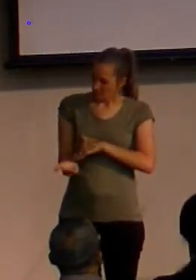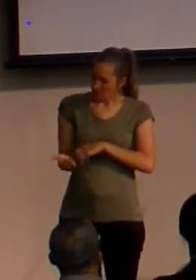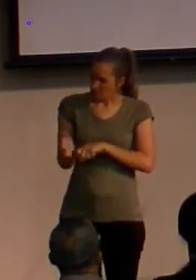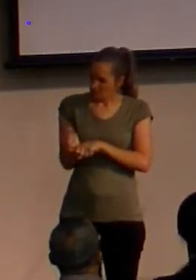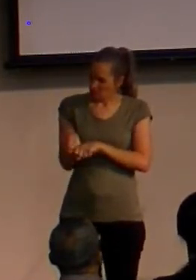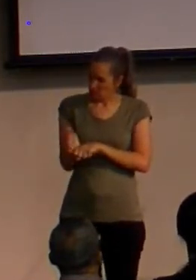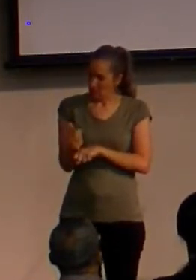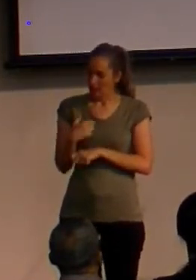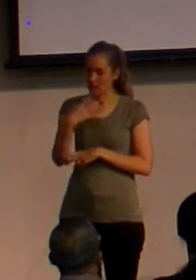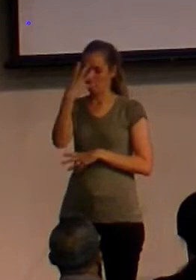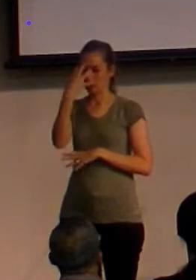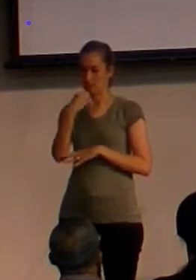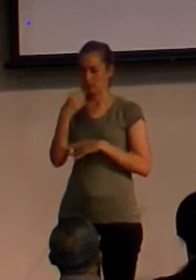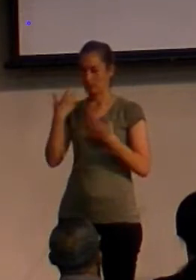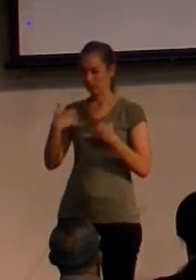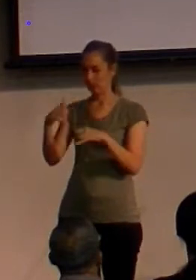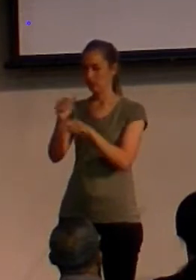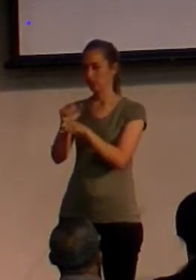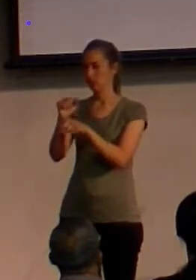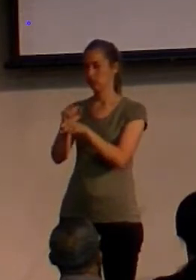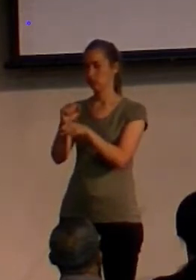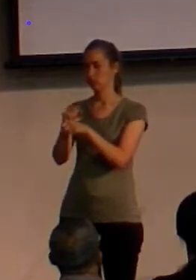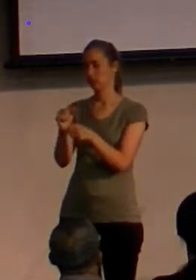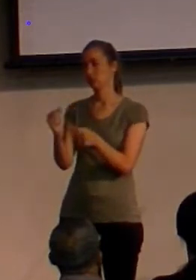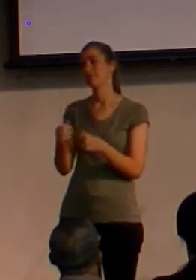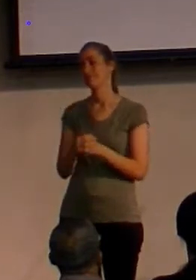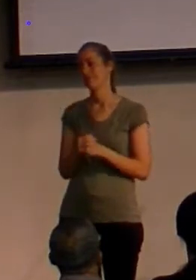I go back to bed. And so,